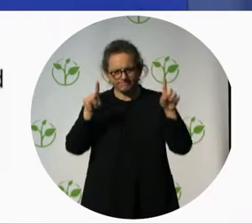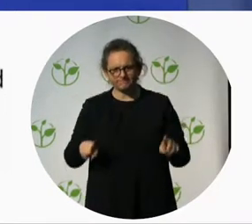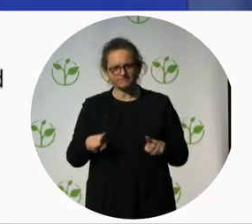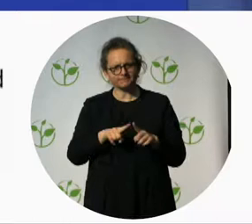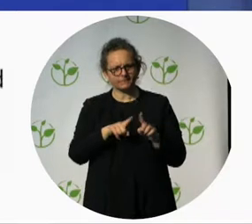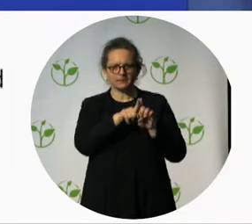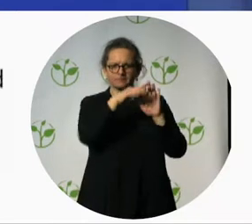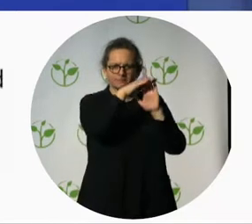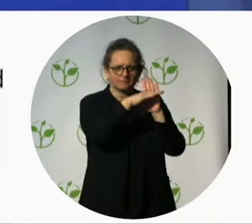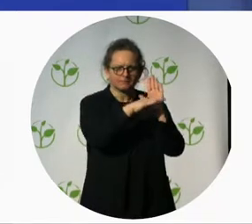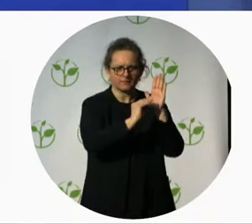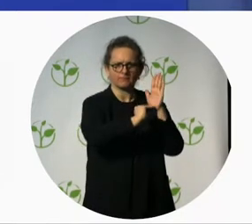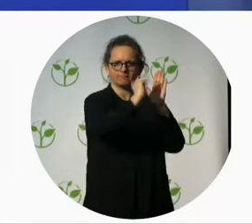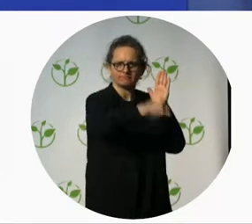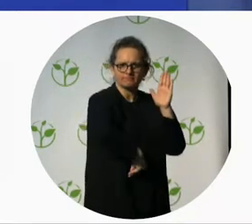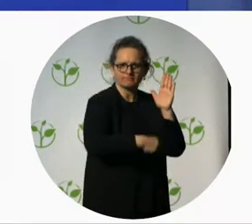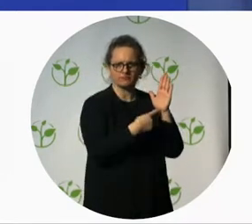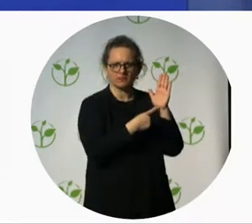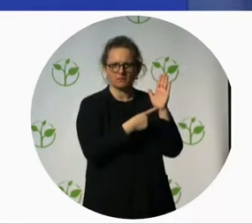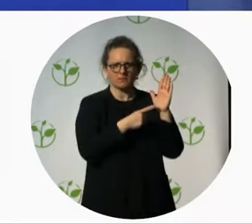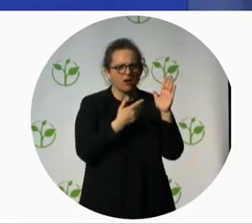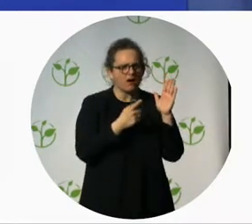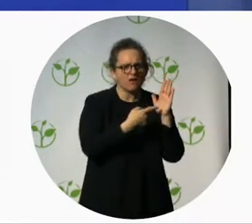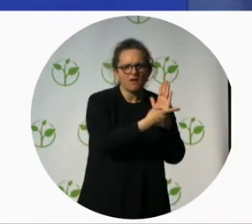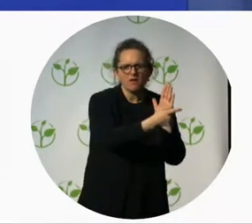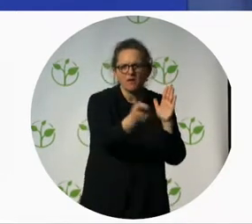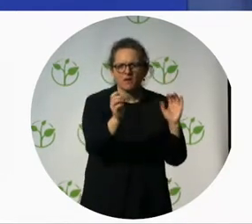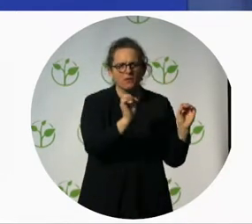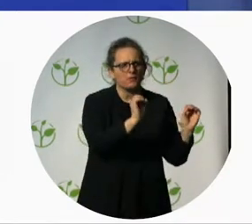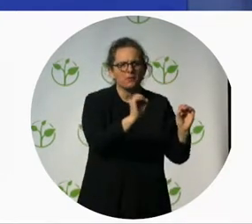capacity to deal with a treaty negotiation.